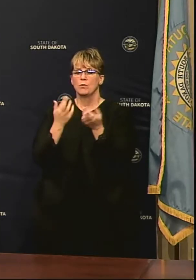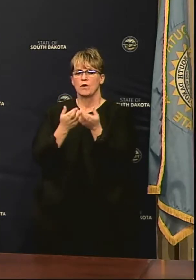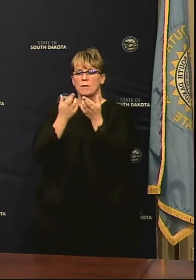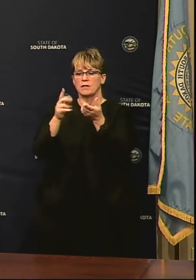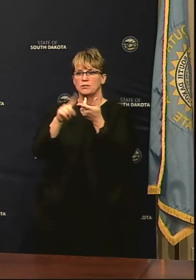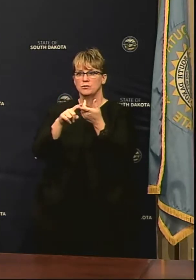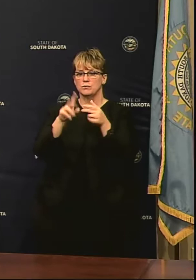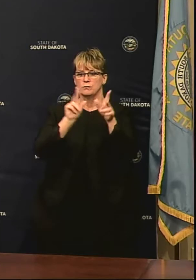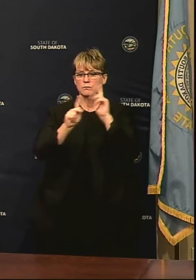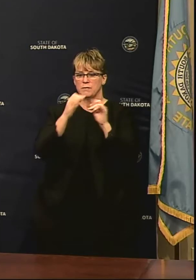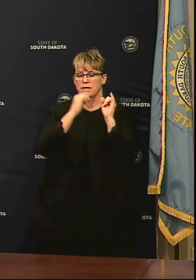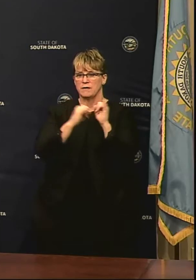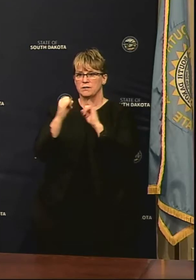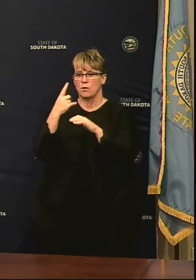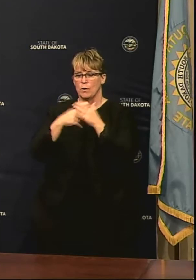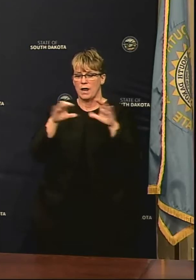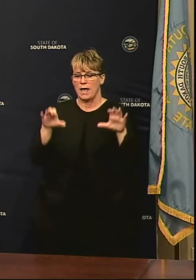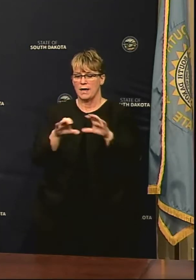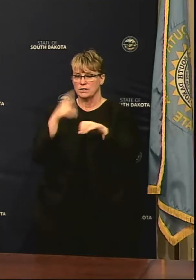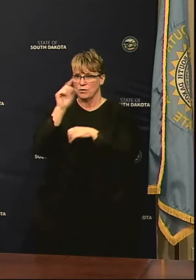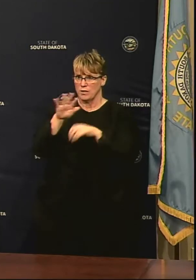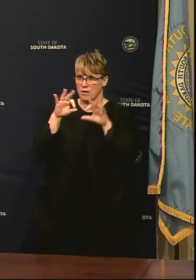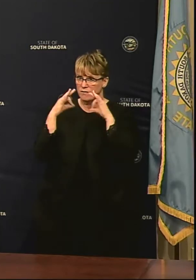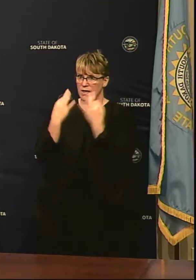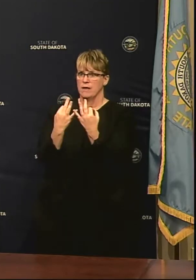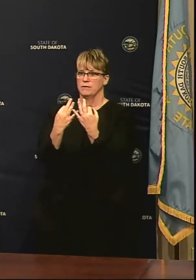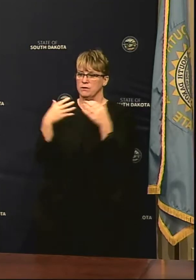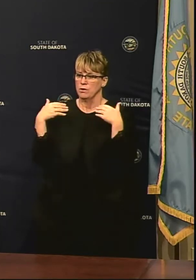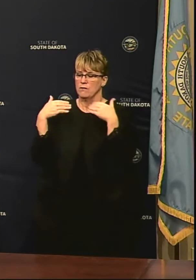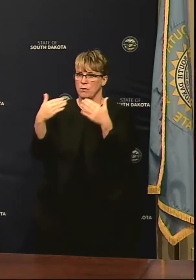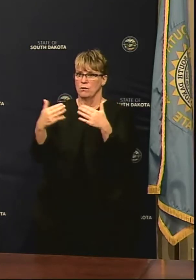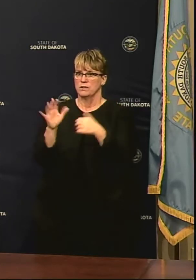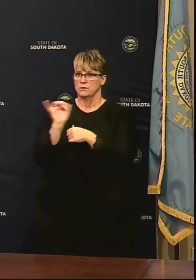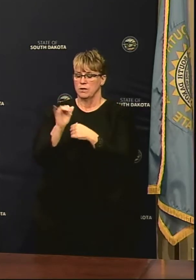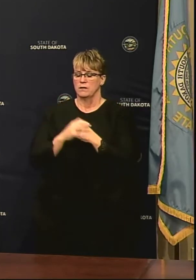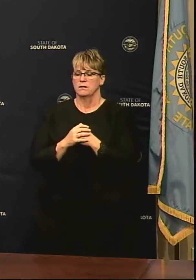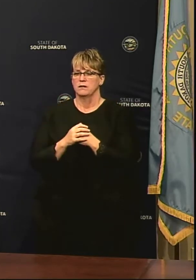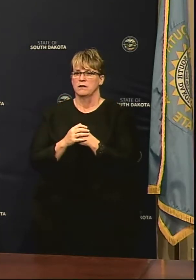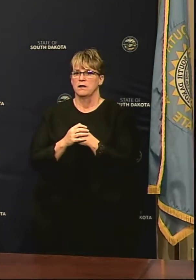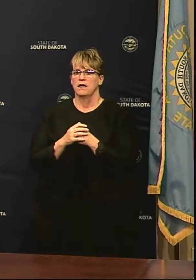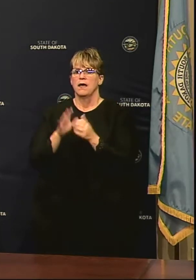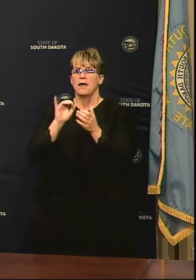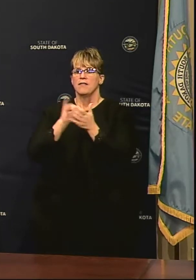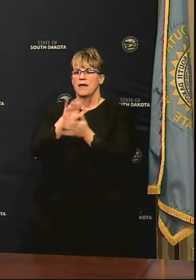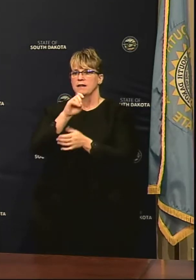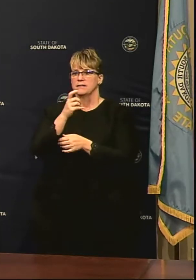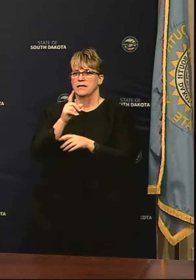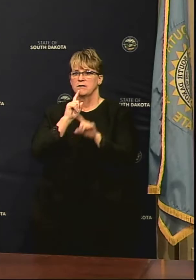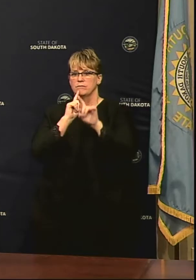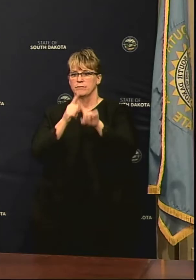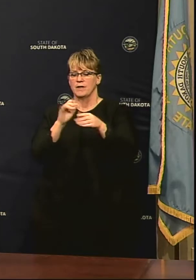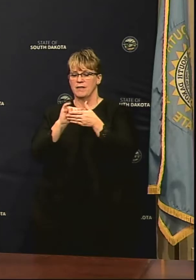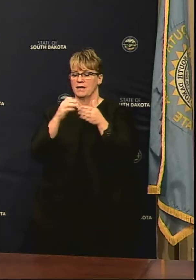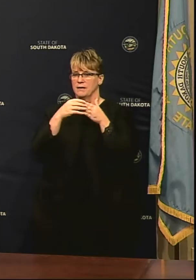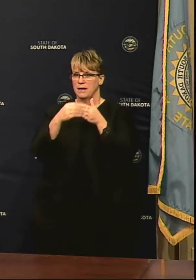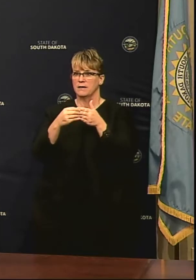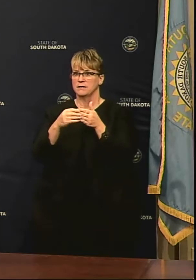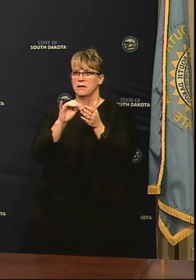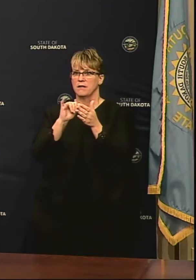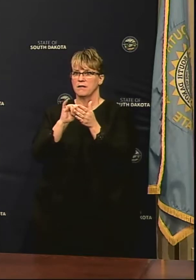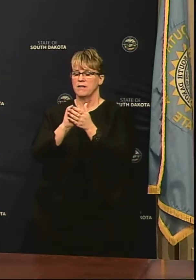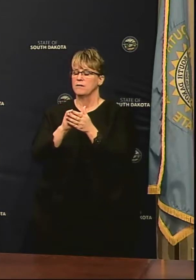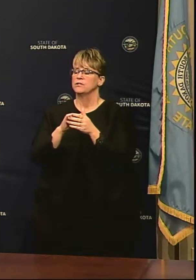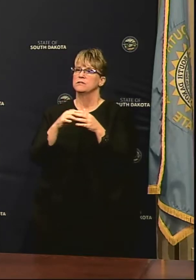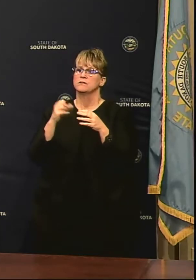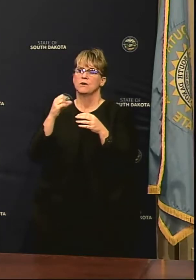recommending to individuals what actions they could take for their families going forward as well. That executive order and that guidance was